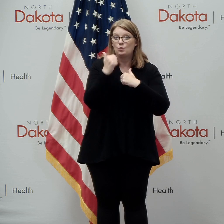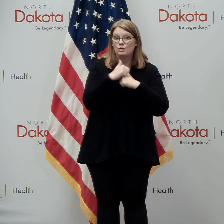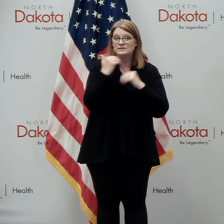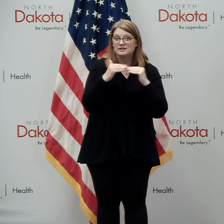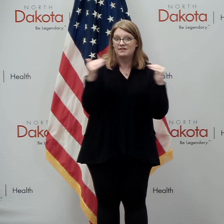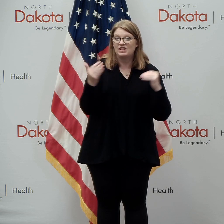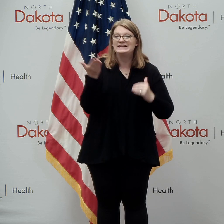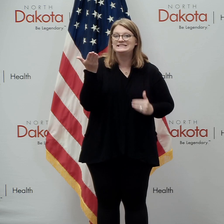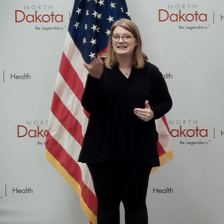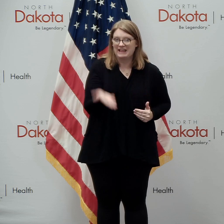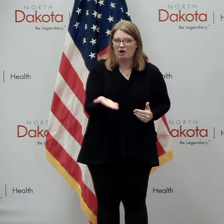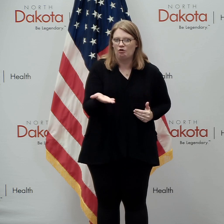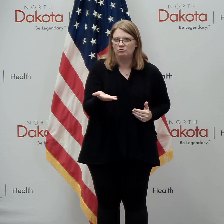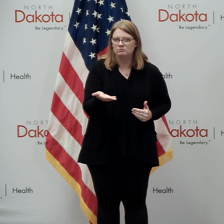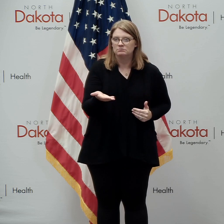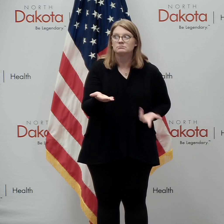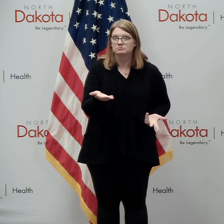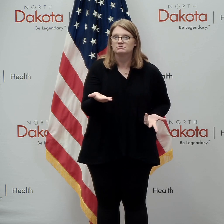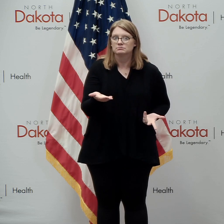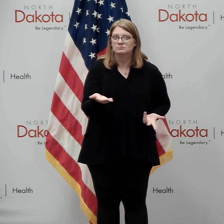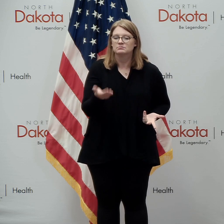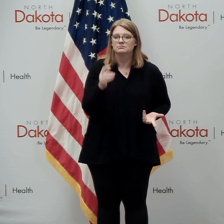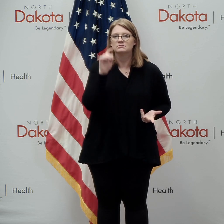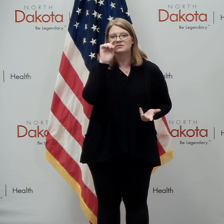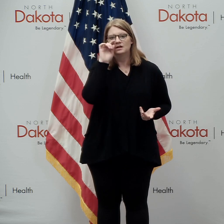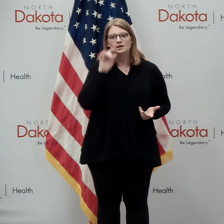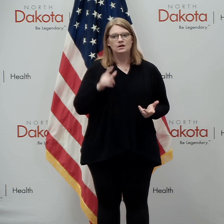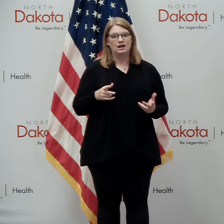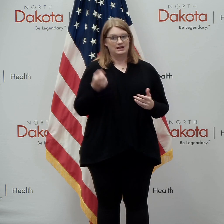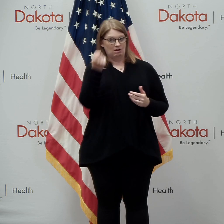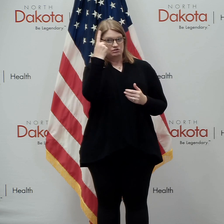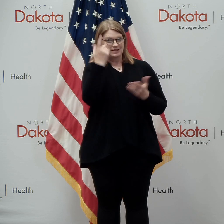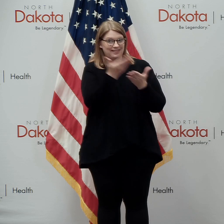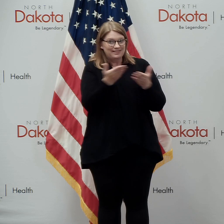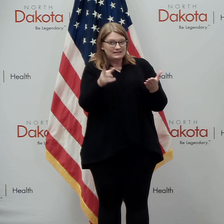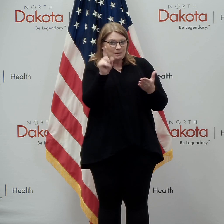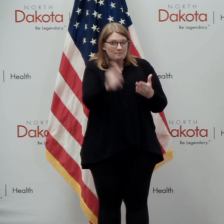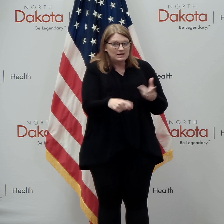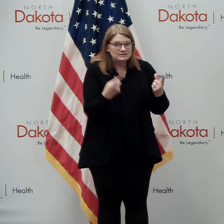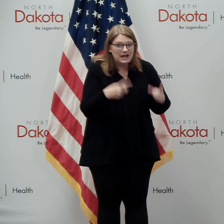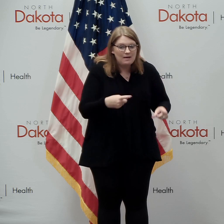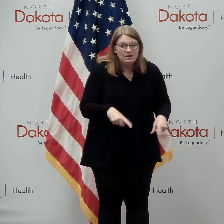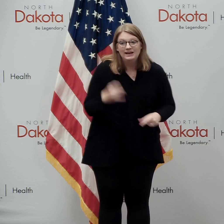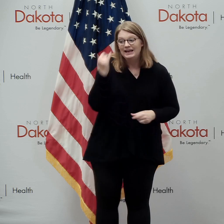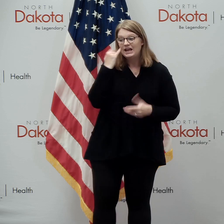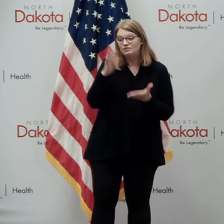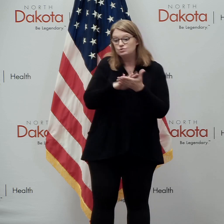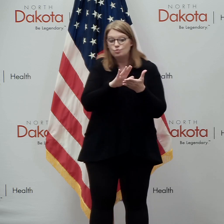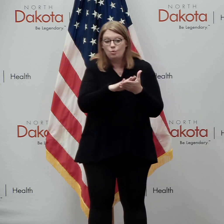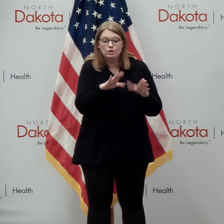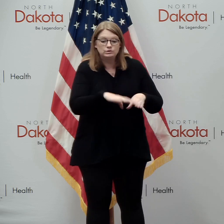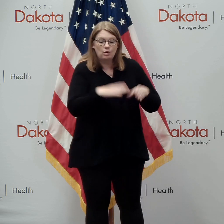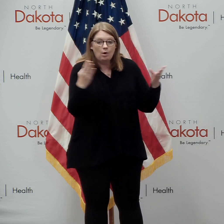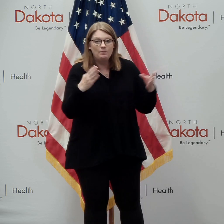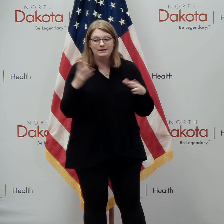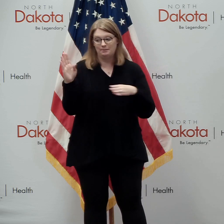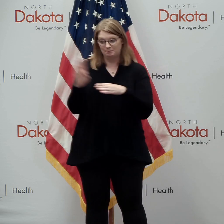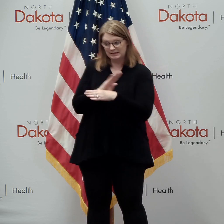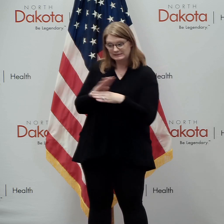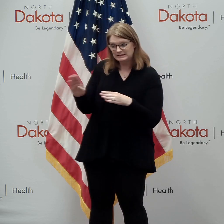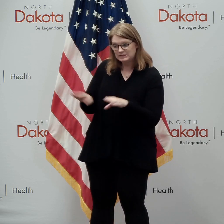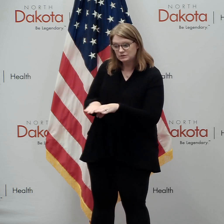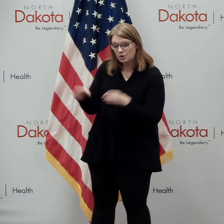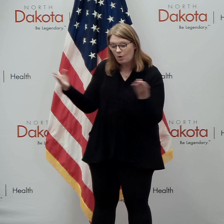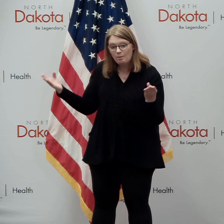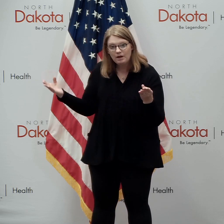exist. And there are things that need to happen. If we want to keep our schools open, if we want to keep our businesses open and get